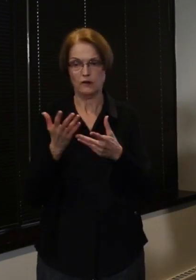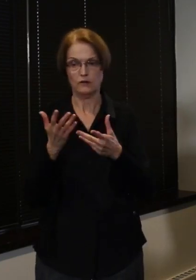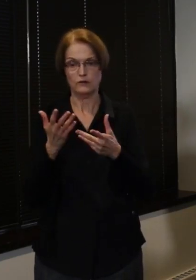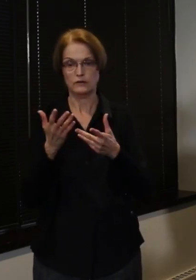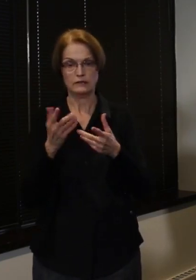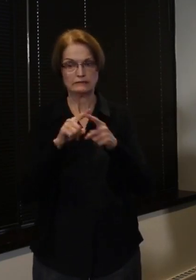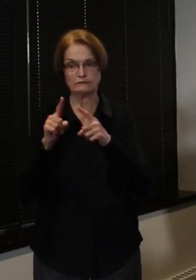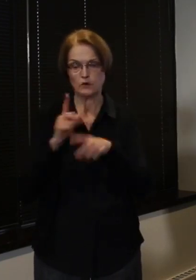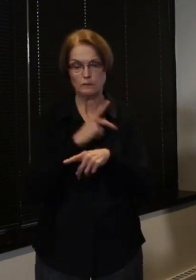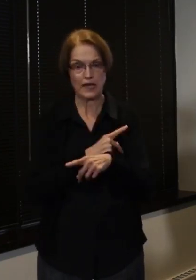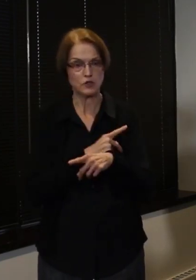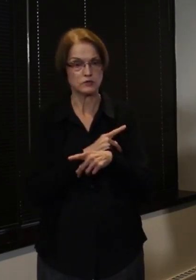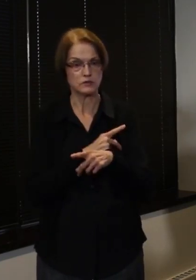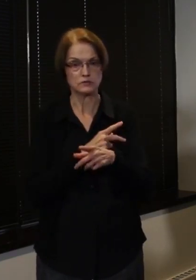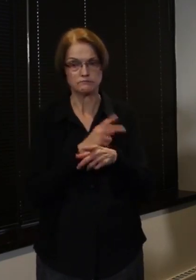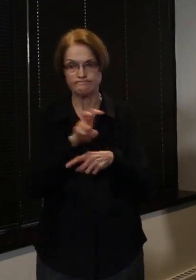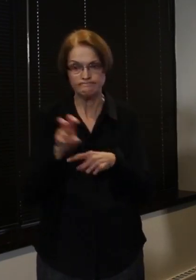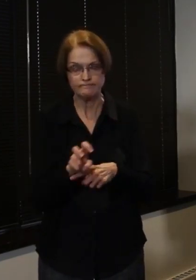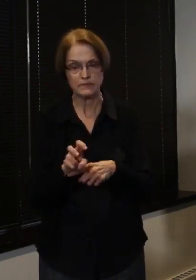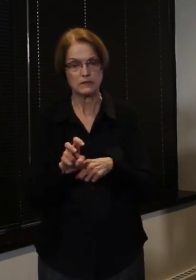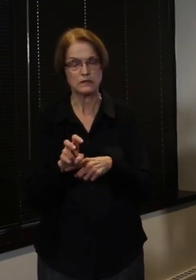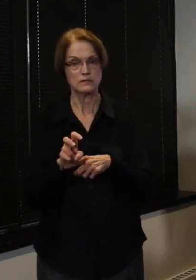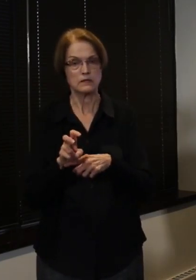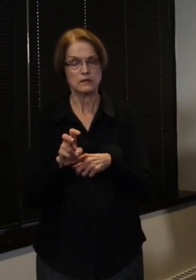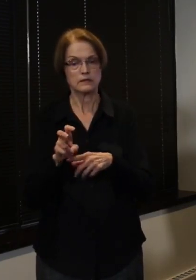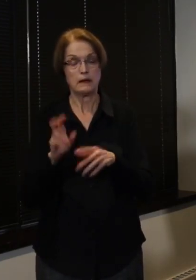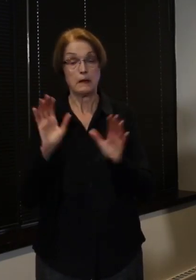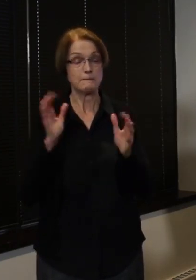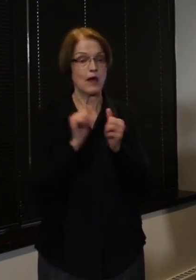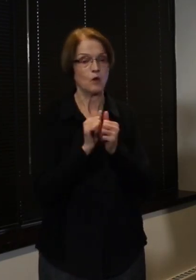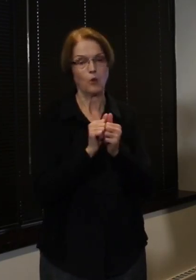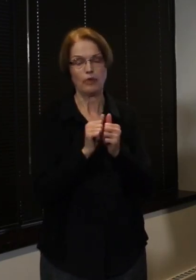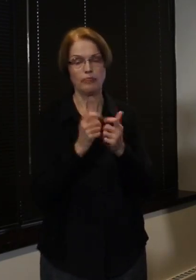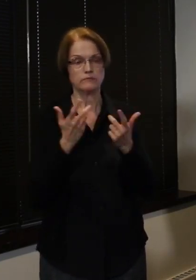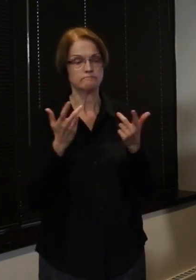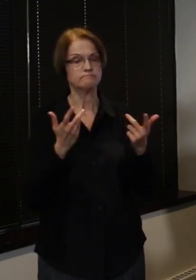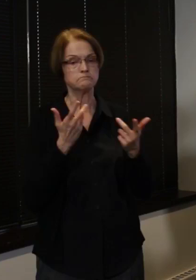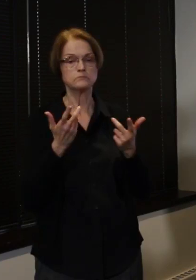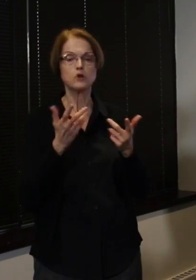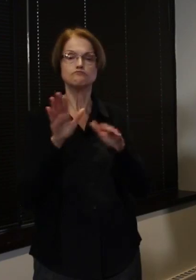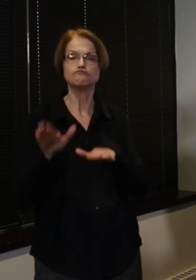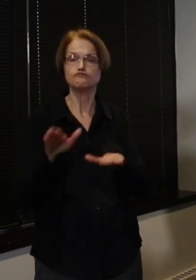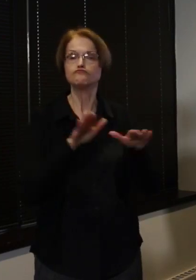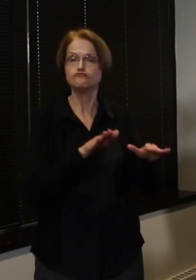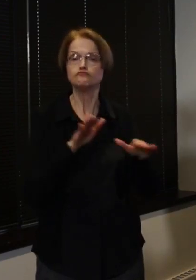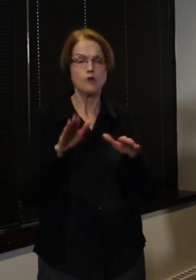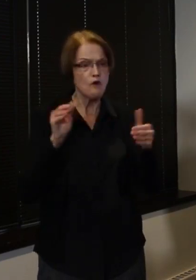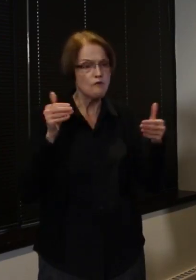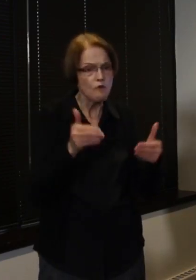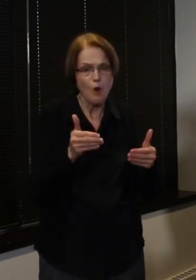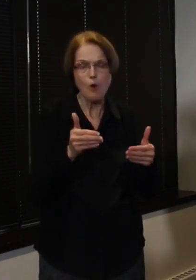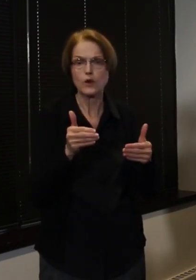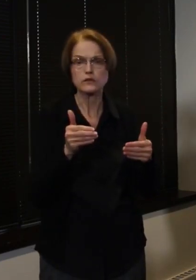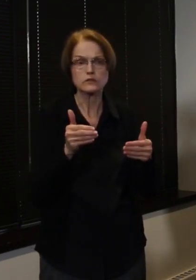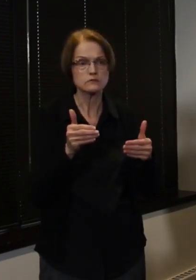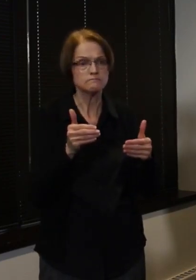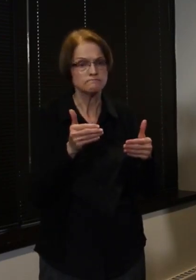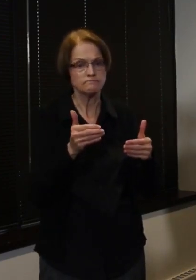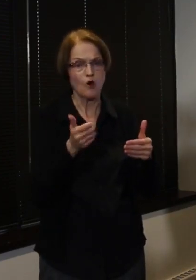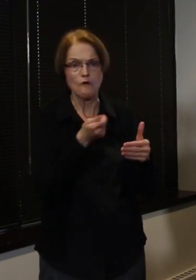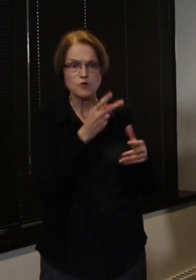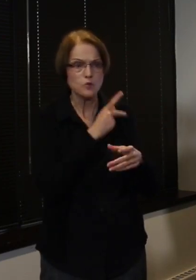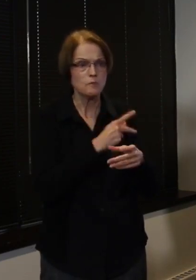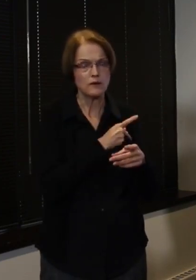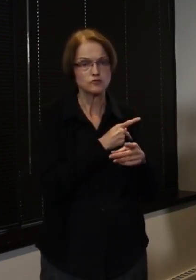at a rate or in a position where you can focus more on the patients that you have